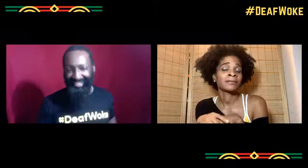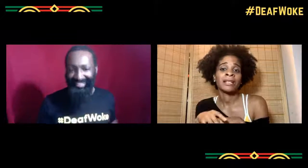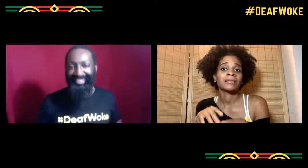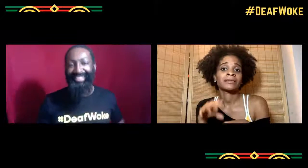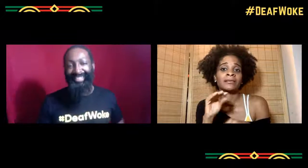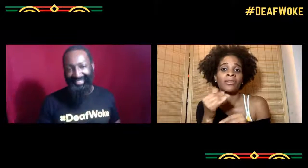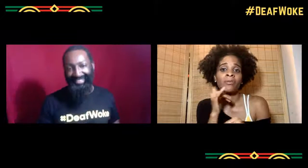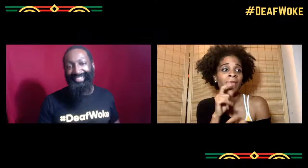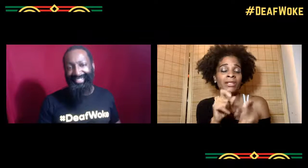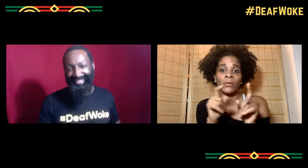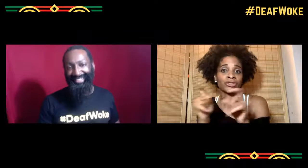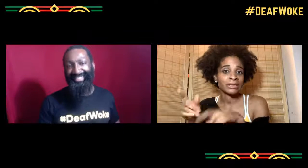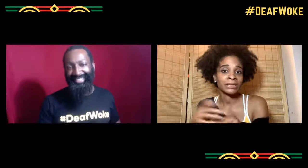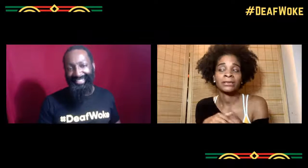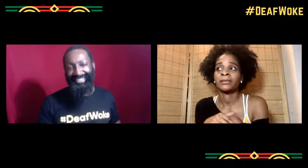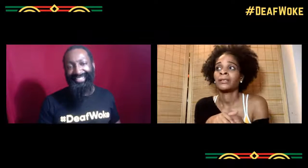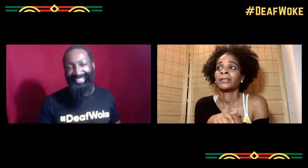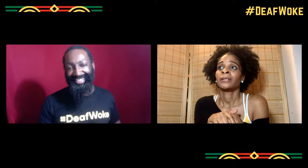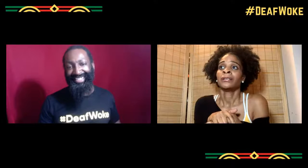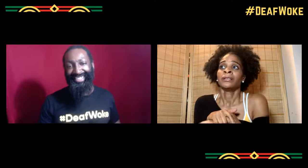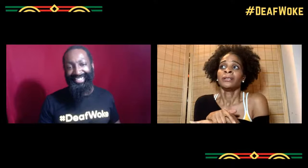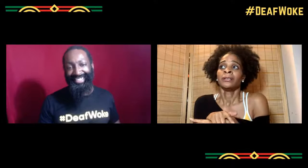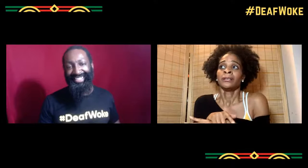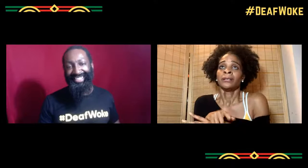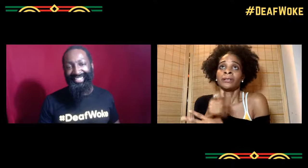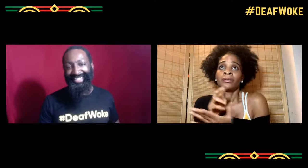You know, ask questions.